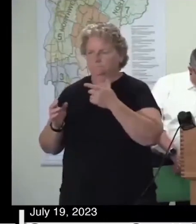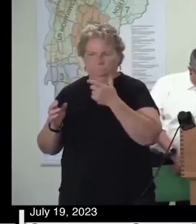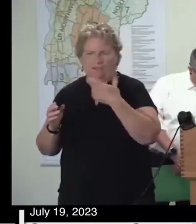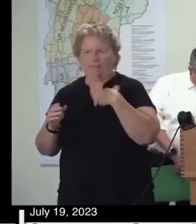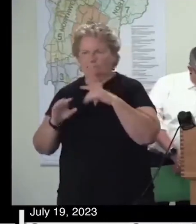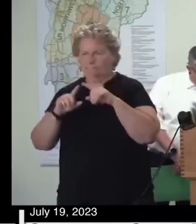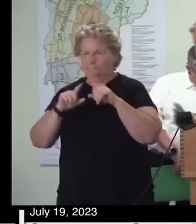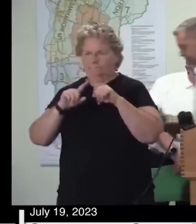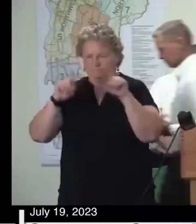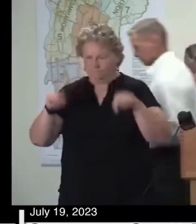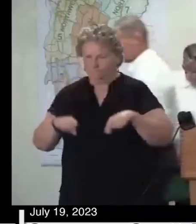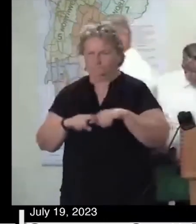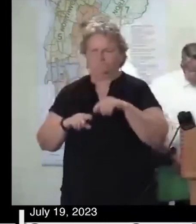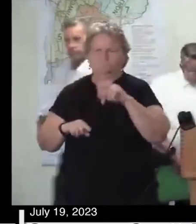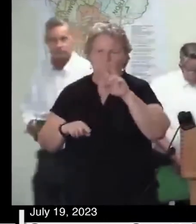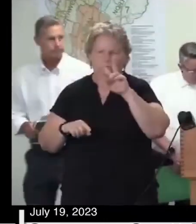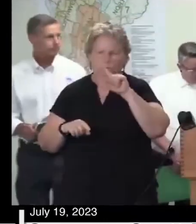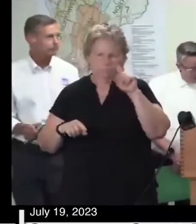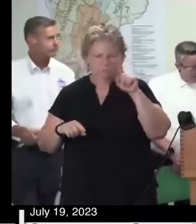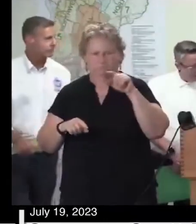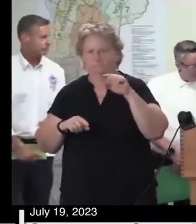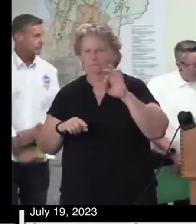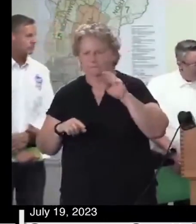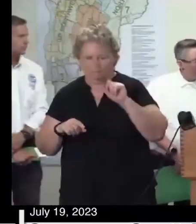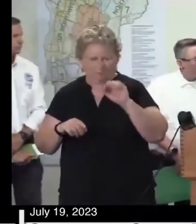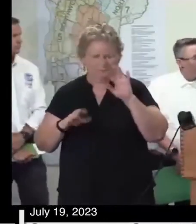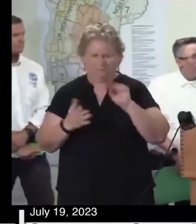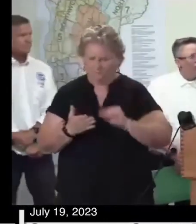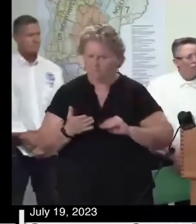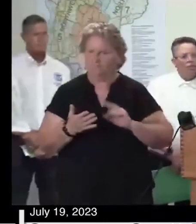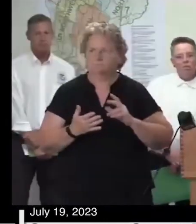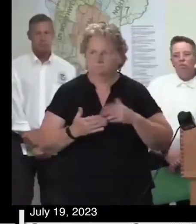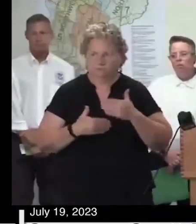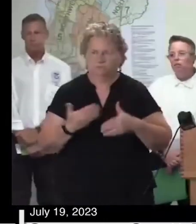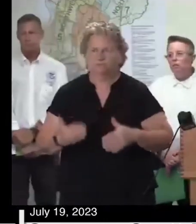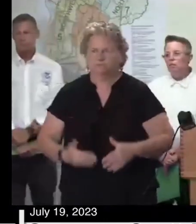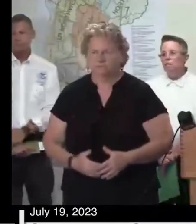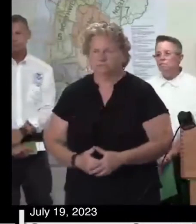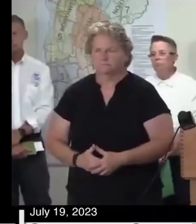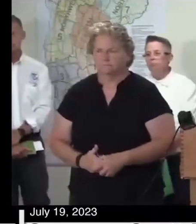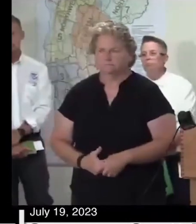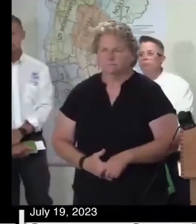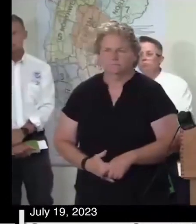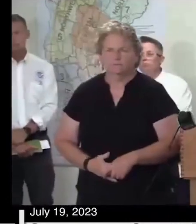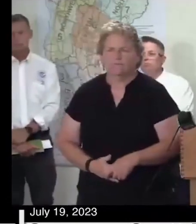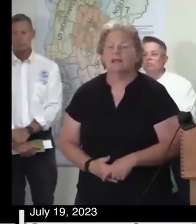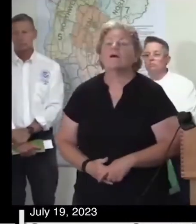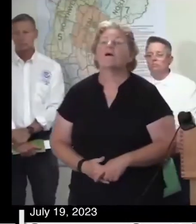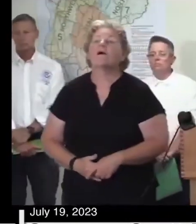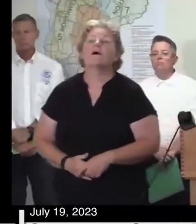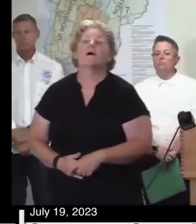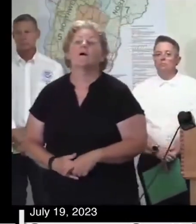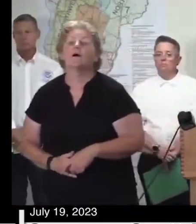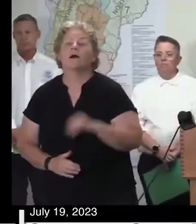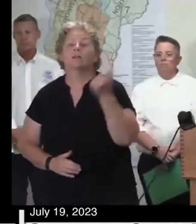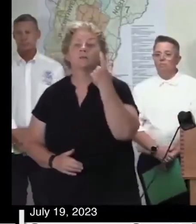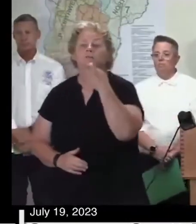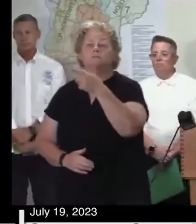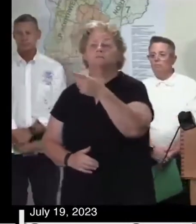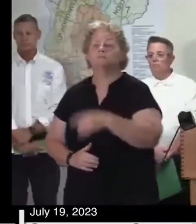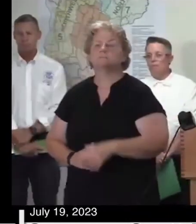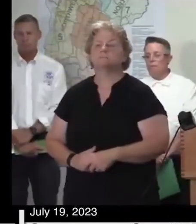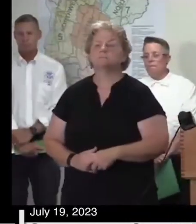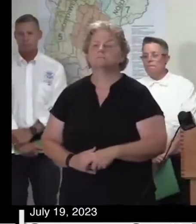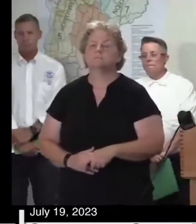Thank you. Good time for maybe one more. We've talked about assistance for homeowners a lot today, but is